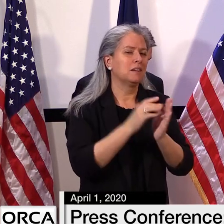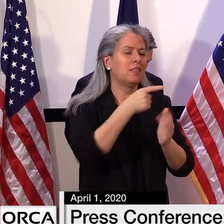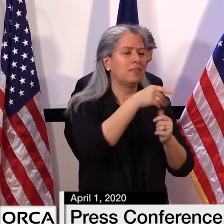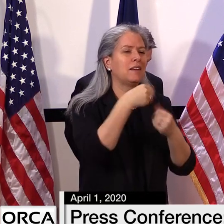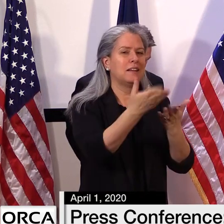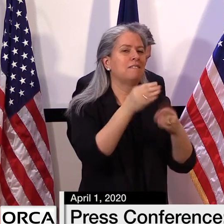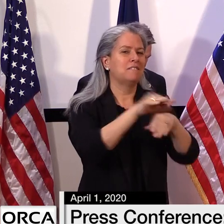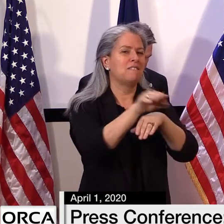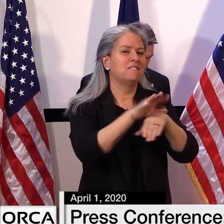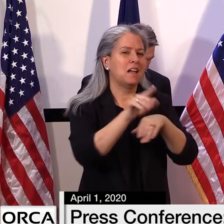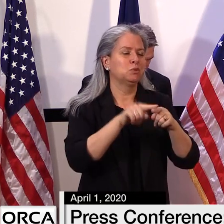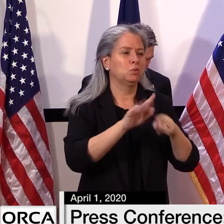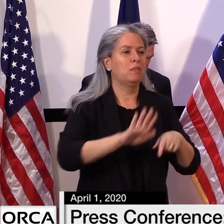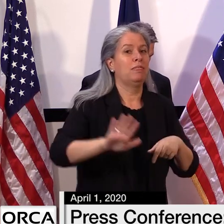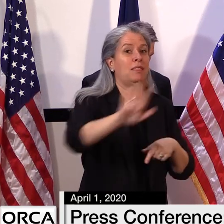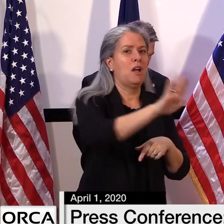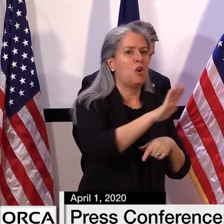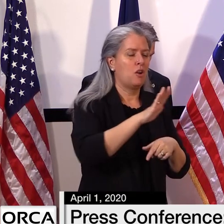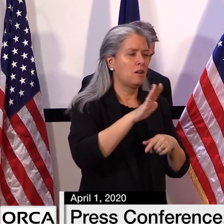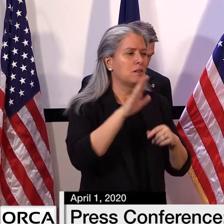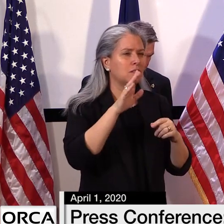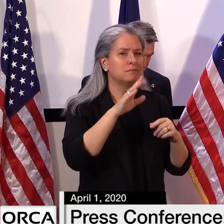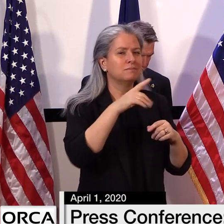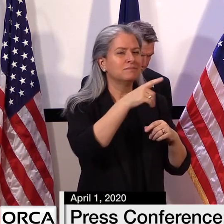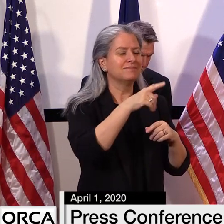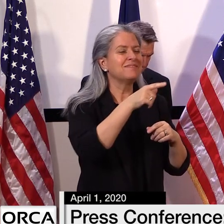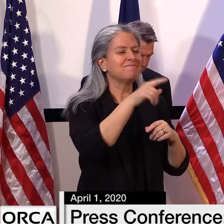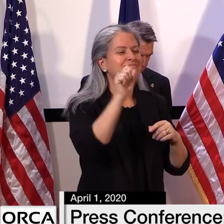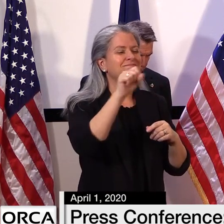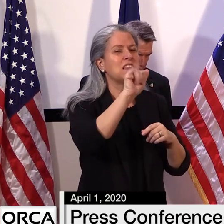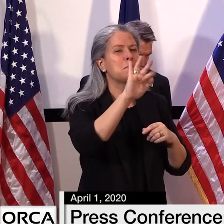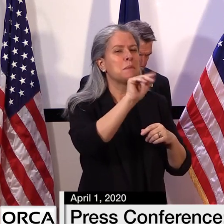And it's becoming clear that they are even trying to help us